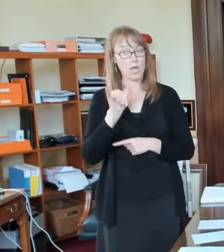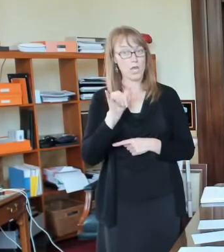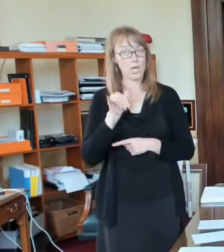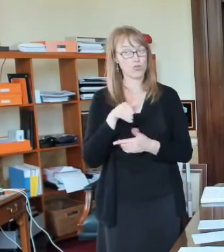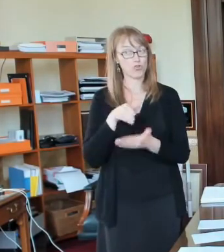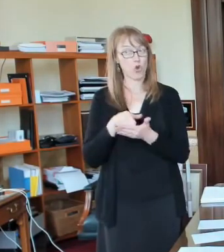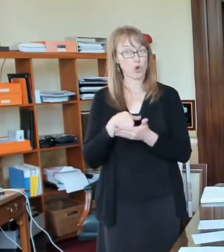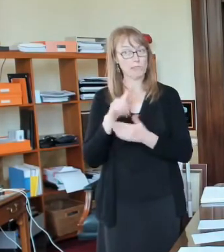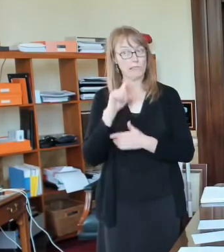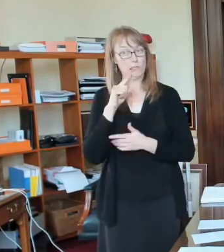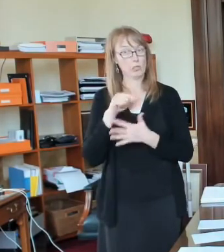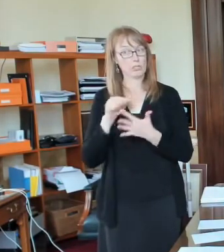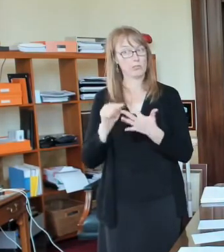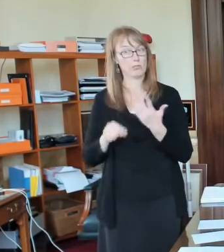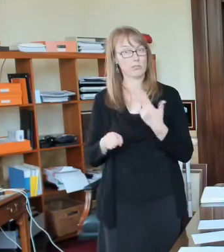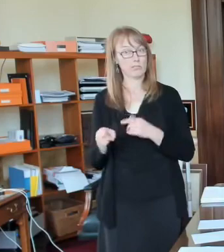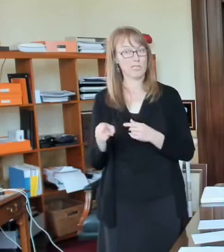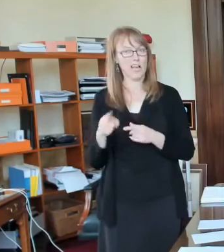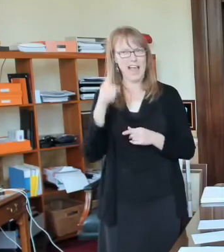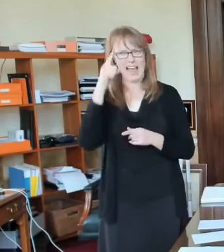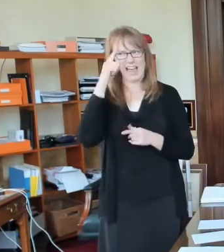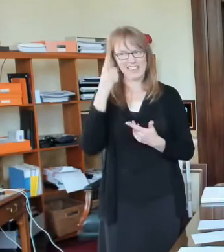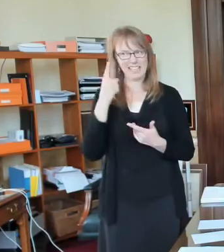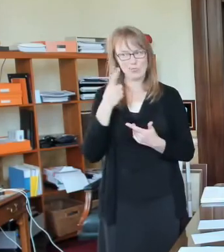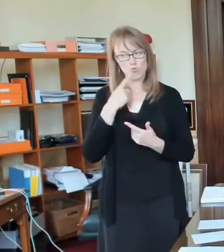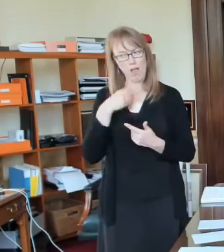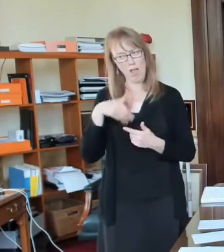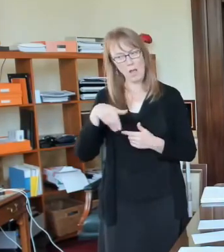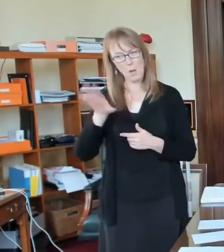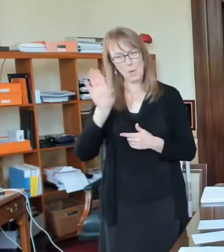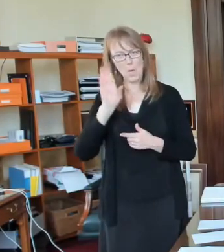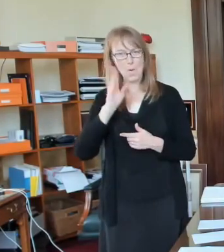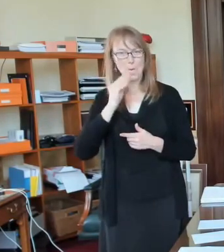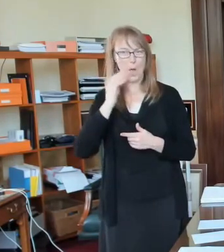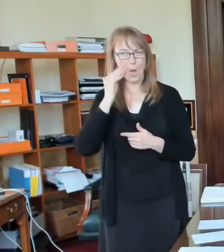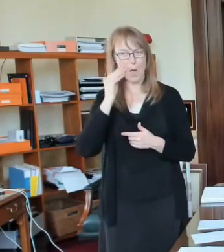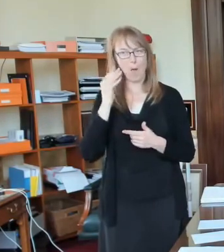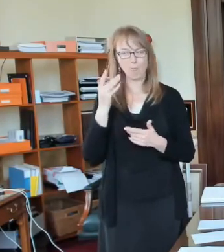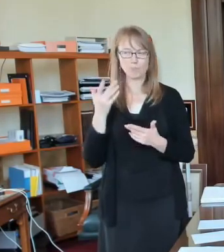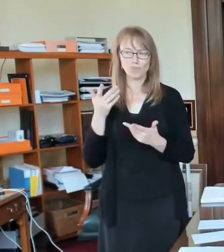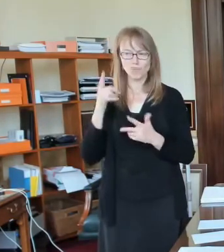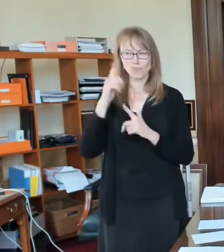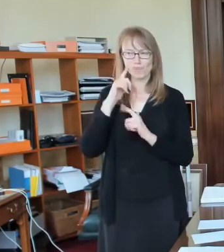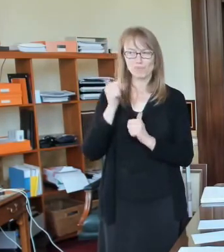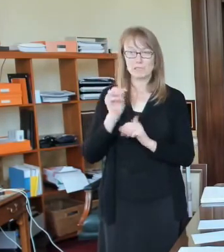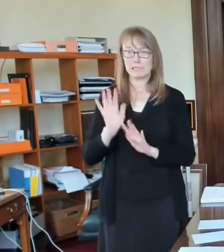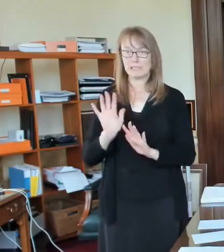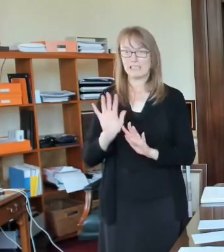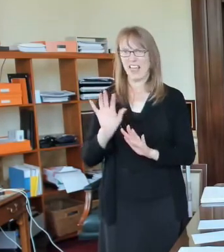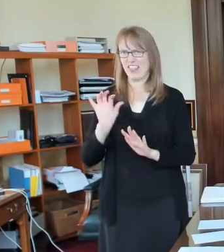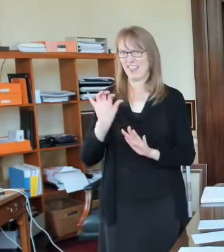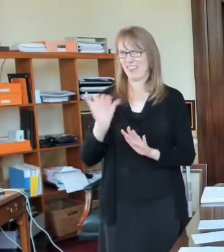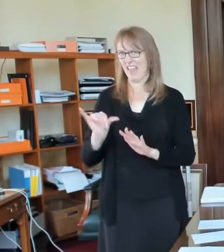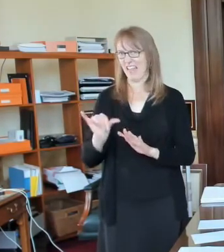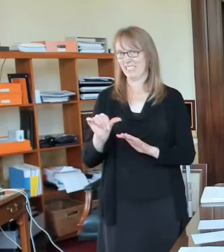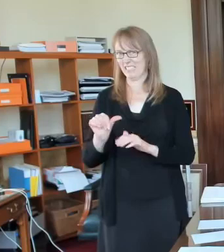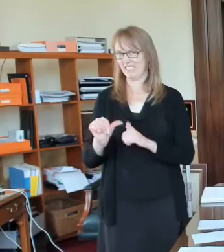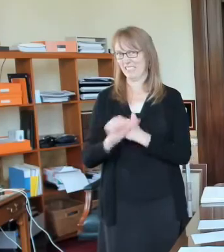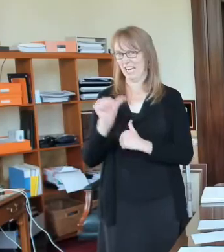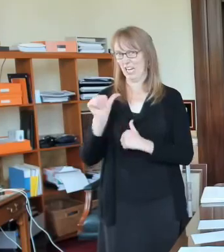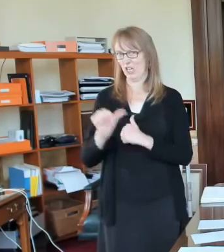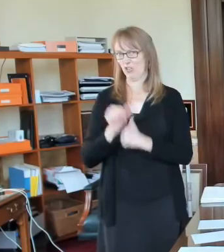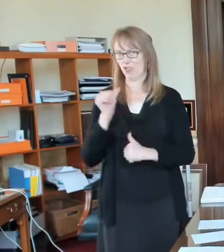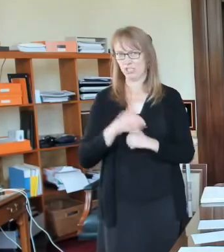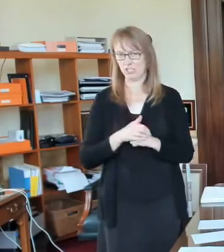just say, hey guys, go on home. I say guys because at MSI they are all men at this point in